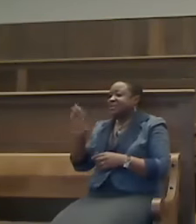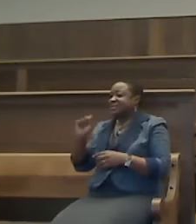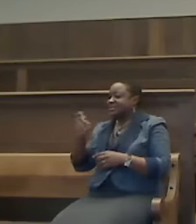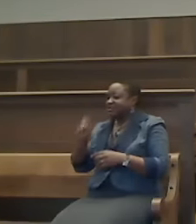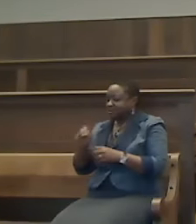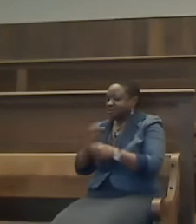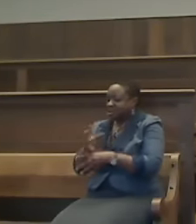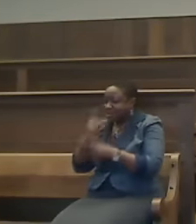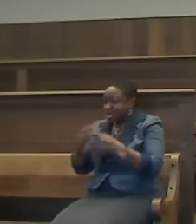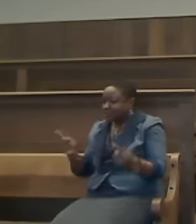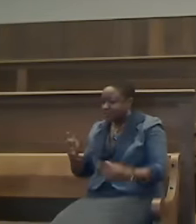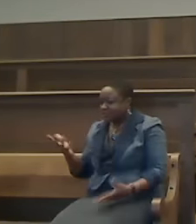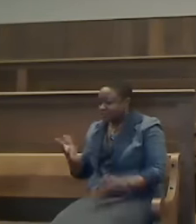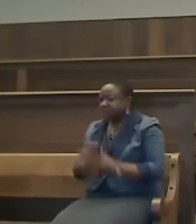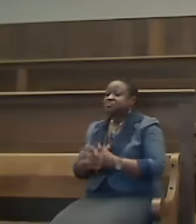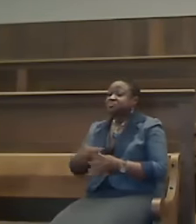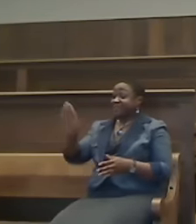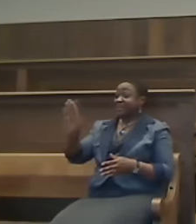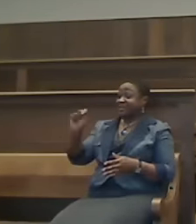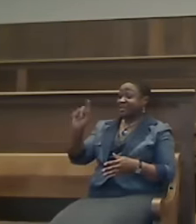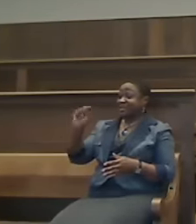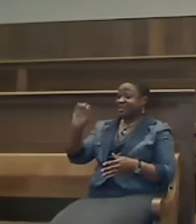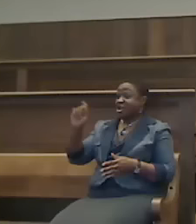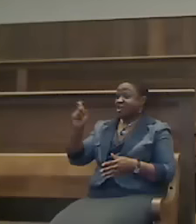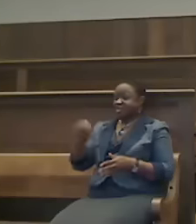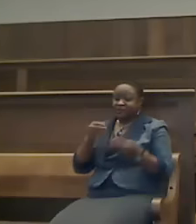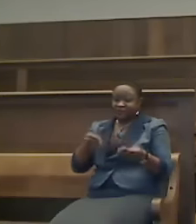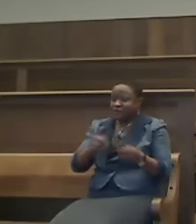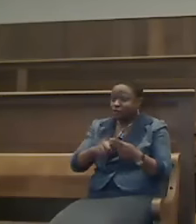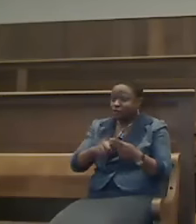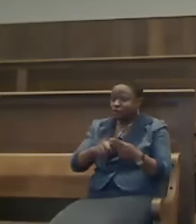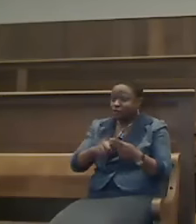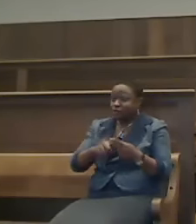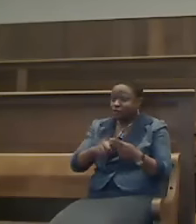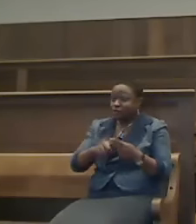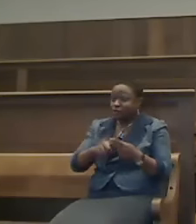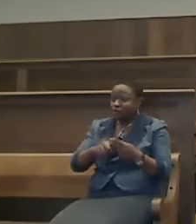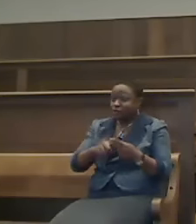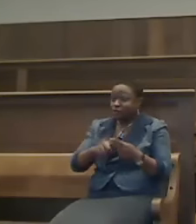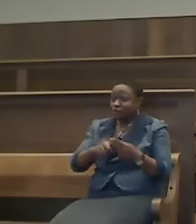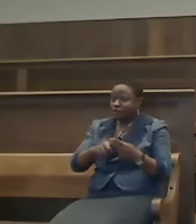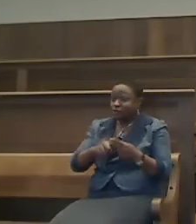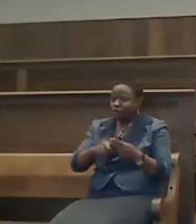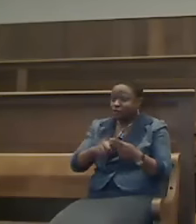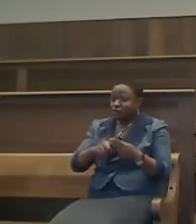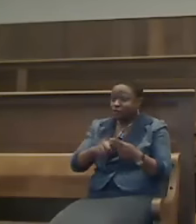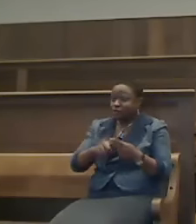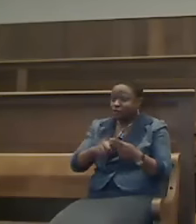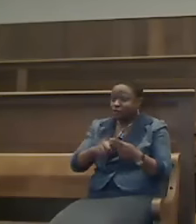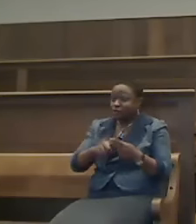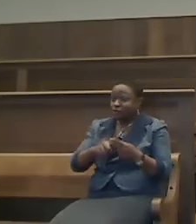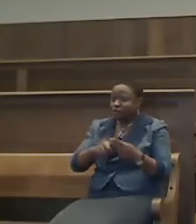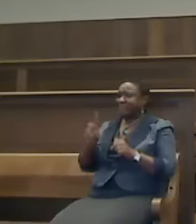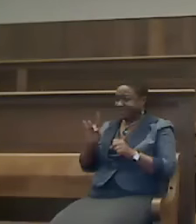toxin. They fed Bt toxin to mice, and the mice had an allergic or immune system reaction to the